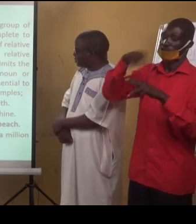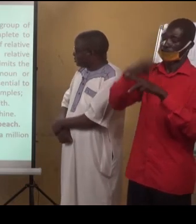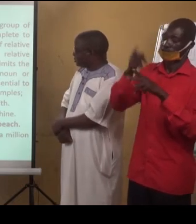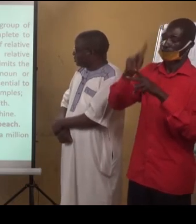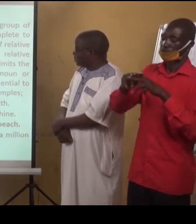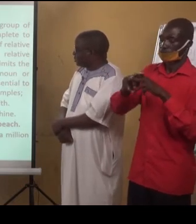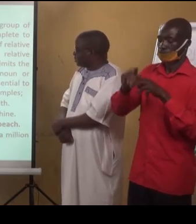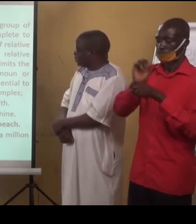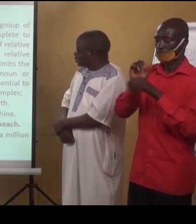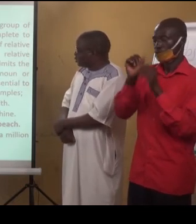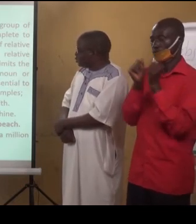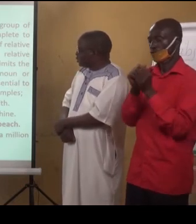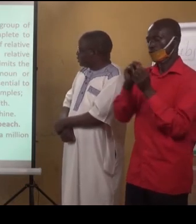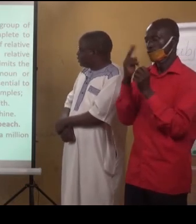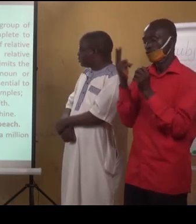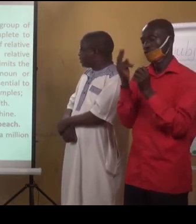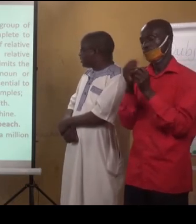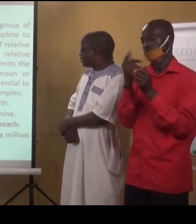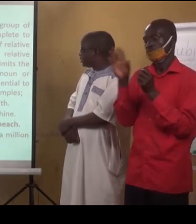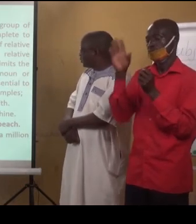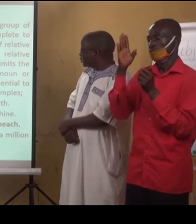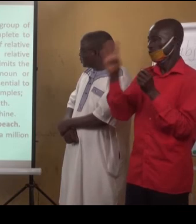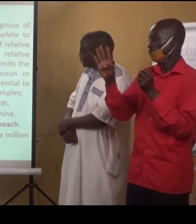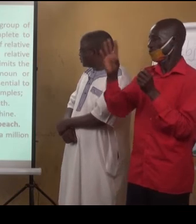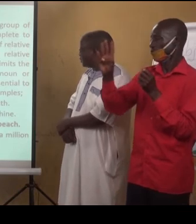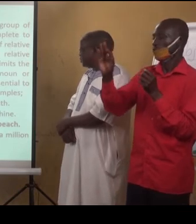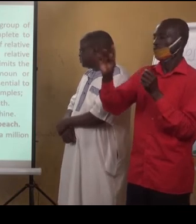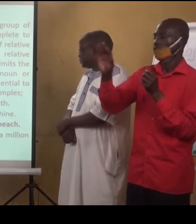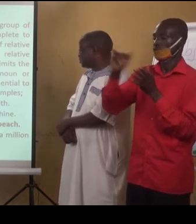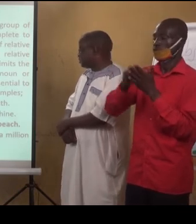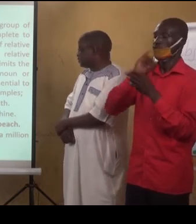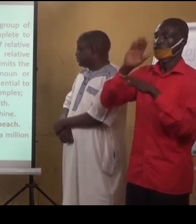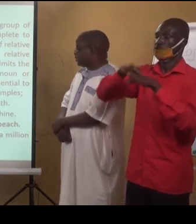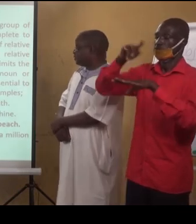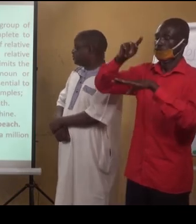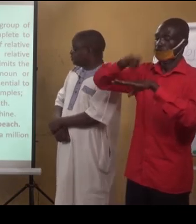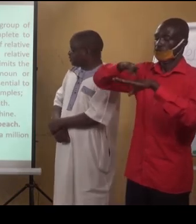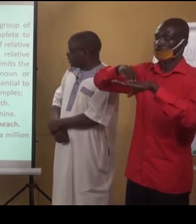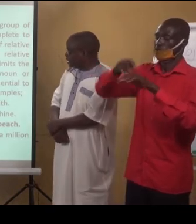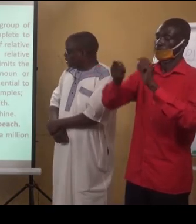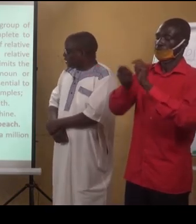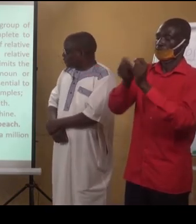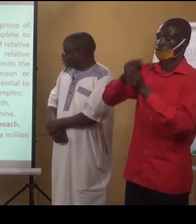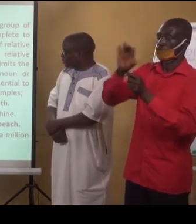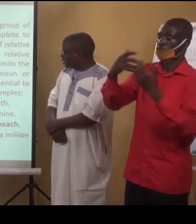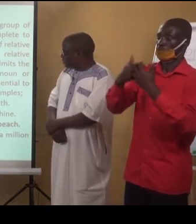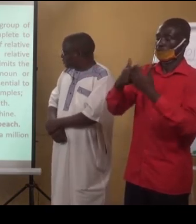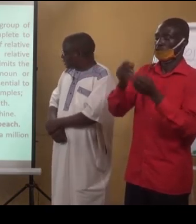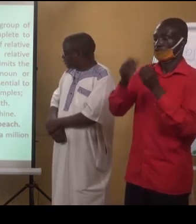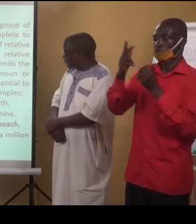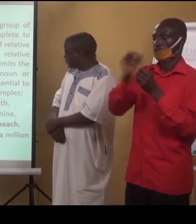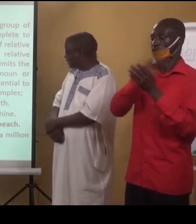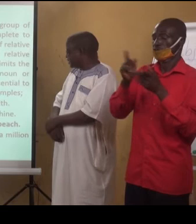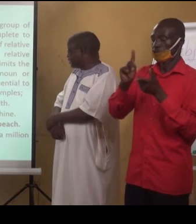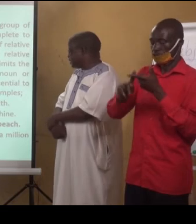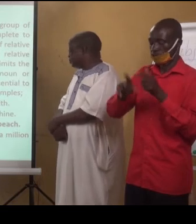with. Number 2, the button that is on top turns on the machine. Number 3, I want to live in the